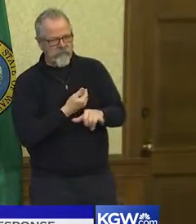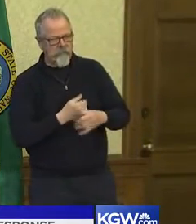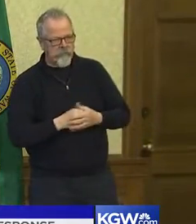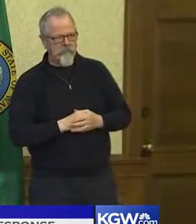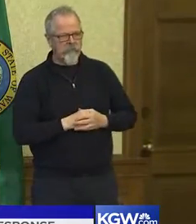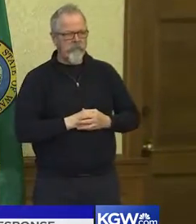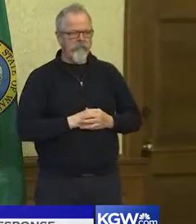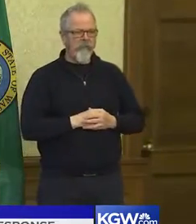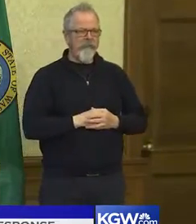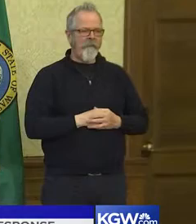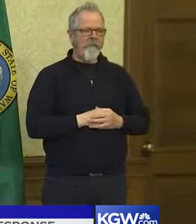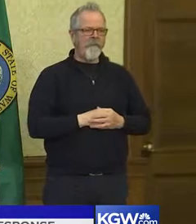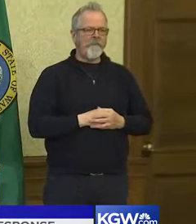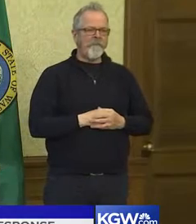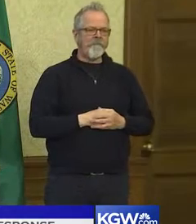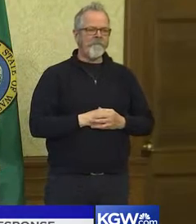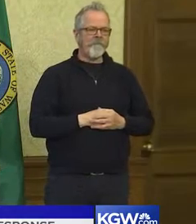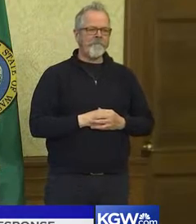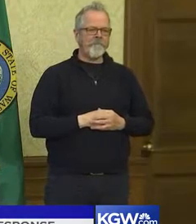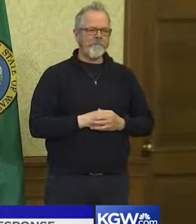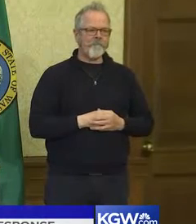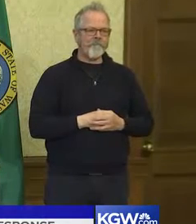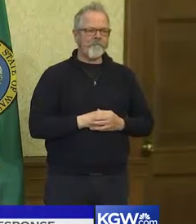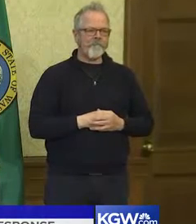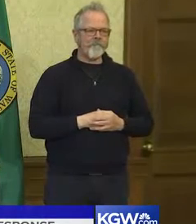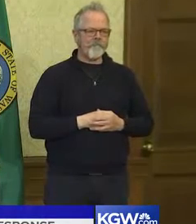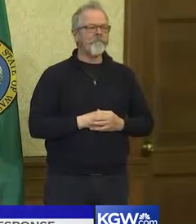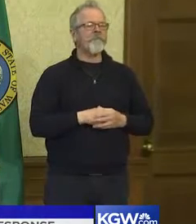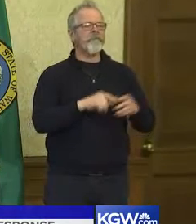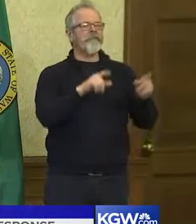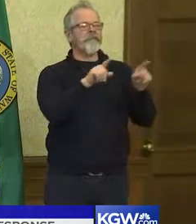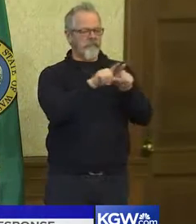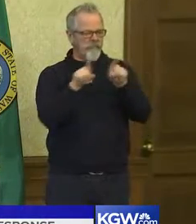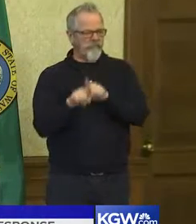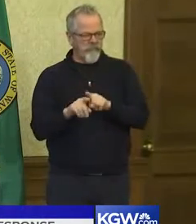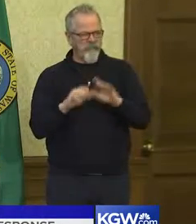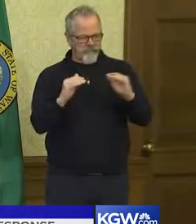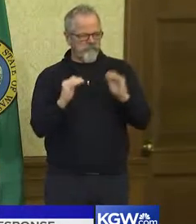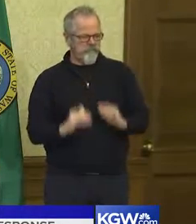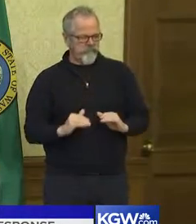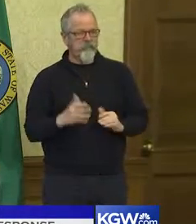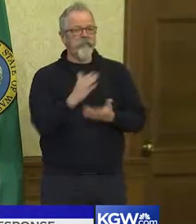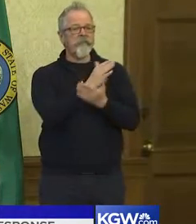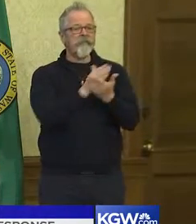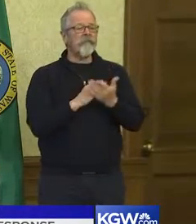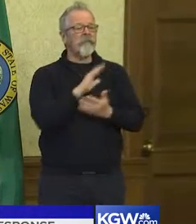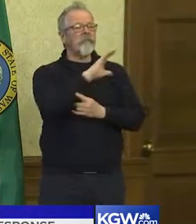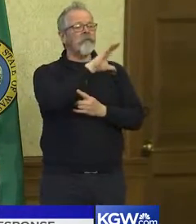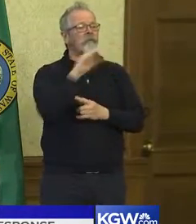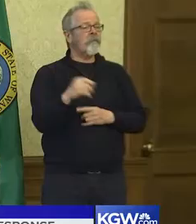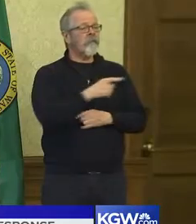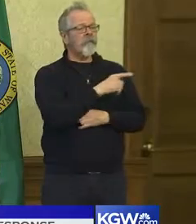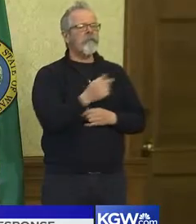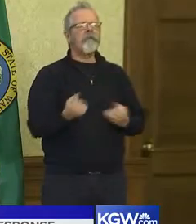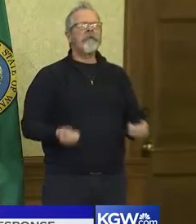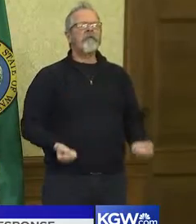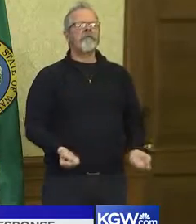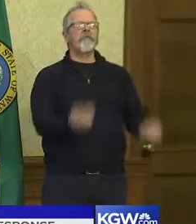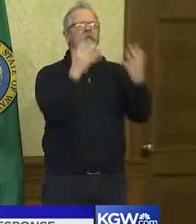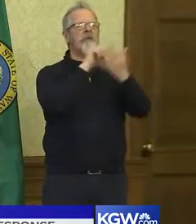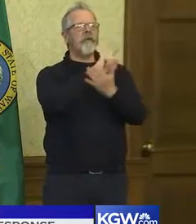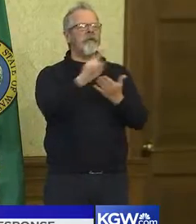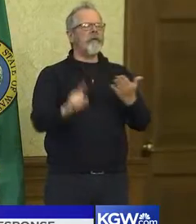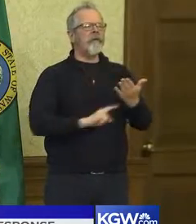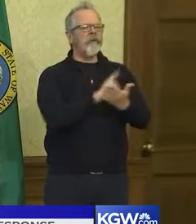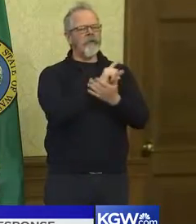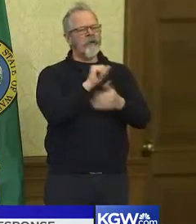amount that we then pay in for unemployment insurance for the partial wage replacement is now covered by the federal government in accordance with the